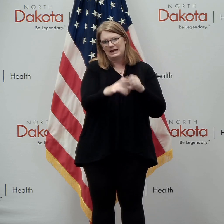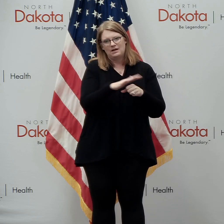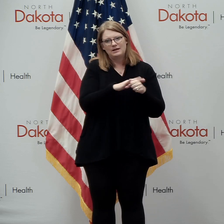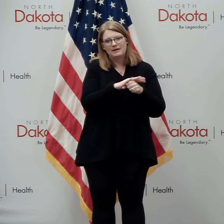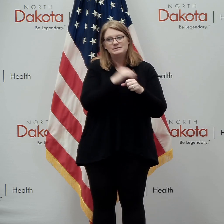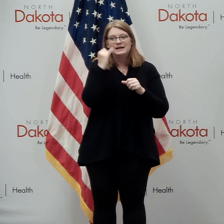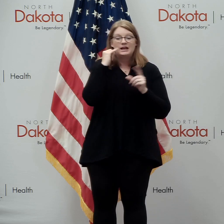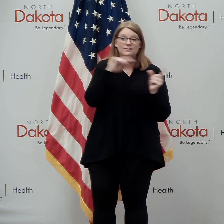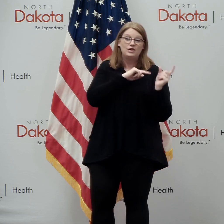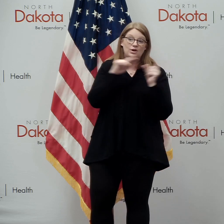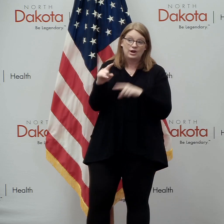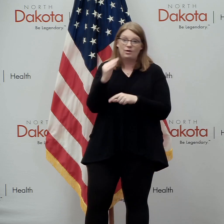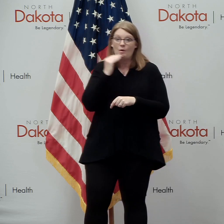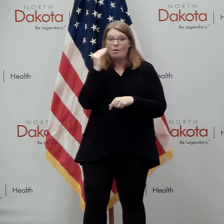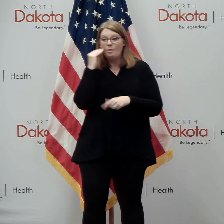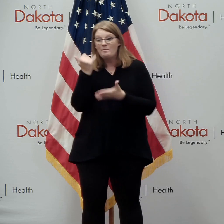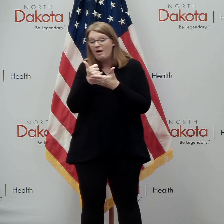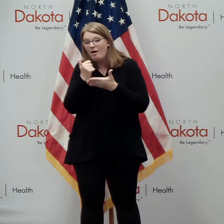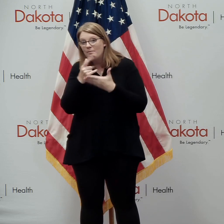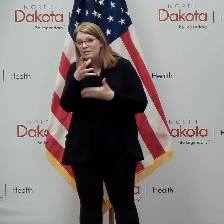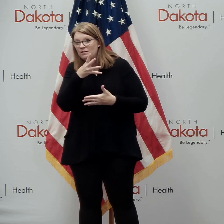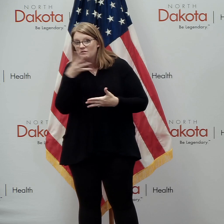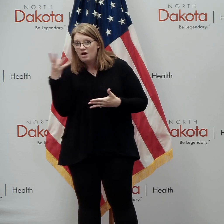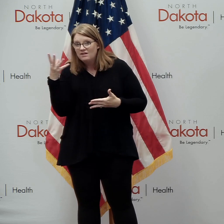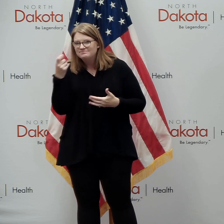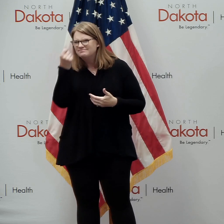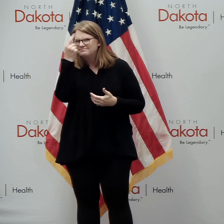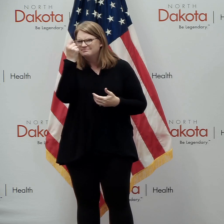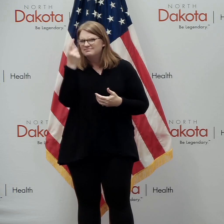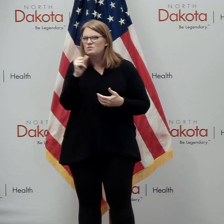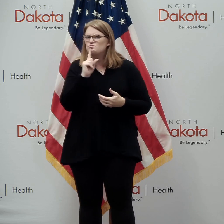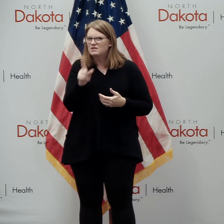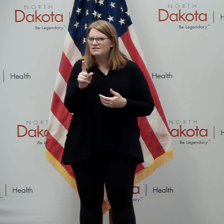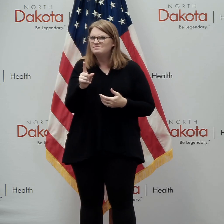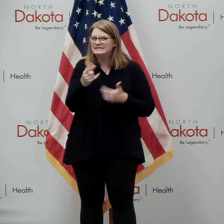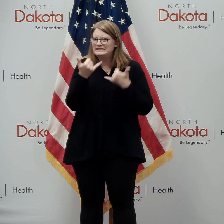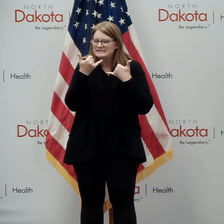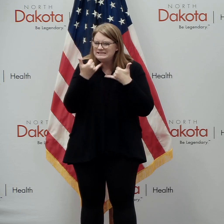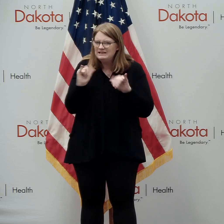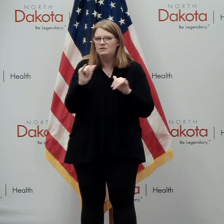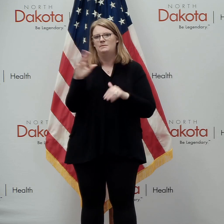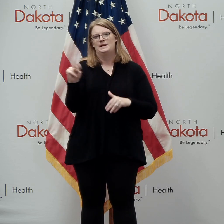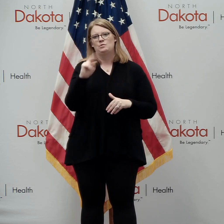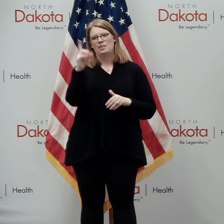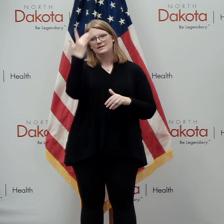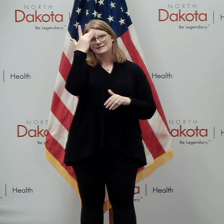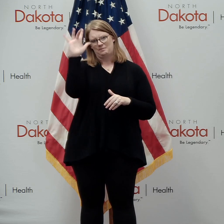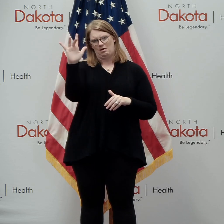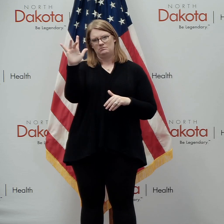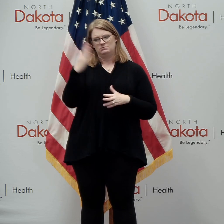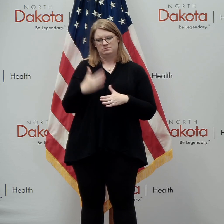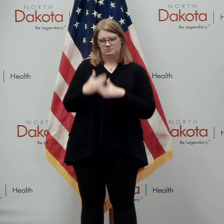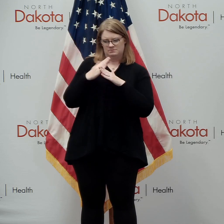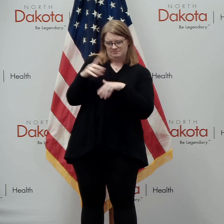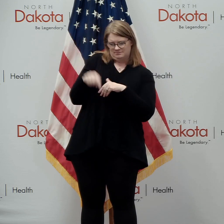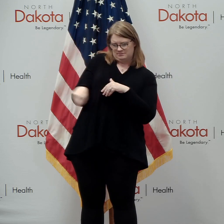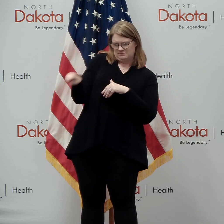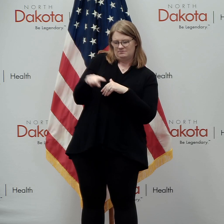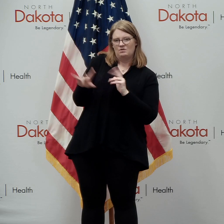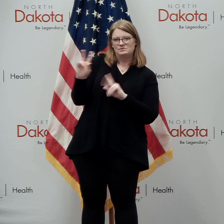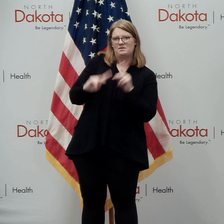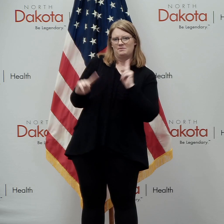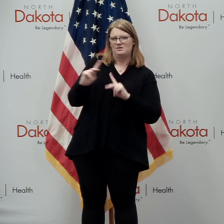home to help with harvest or something like that, make sure that you're being North Dakota smart and protecting those that are around